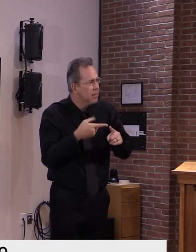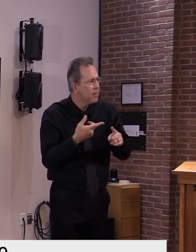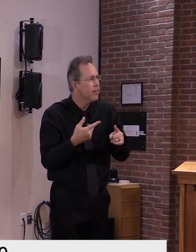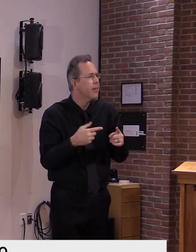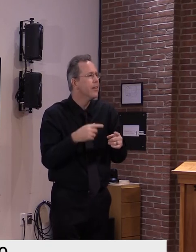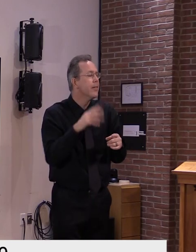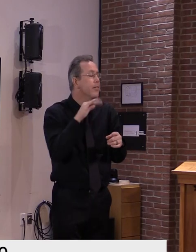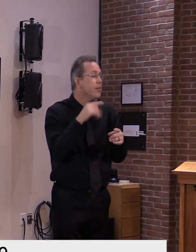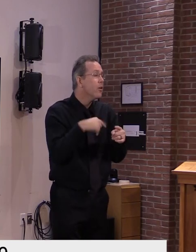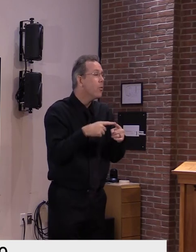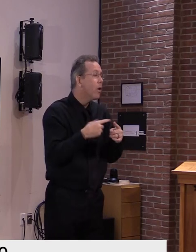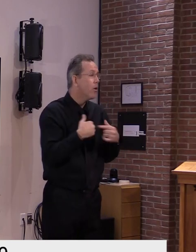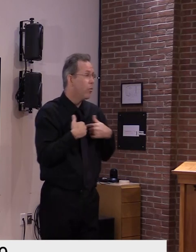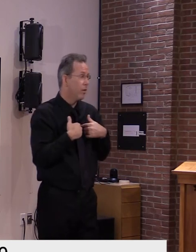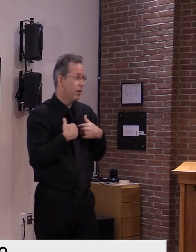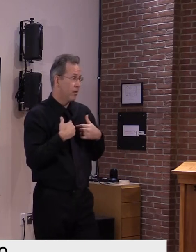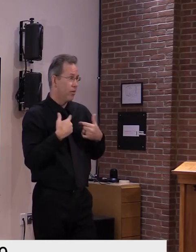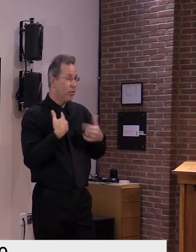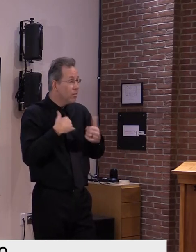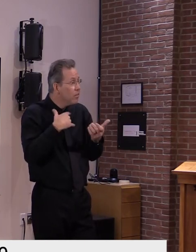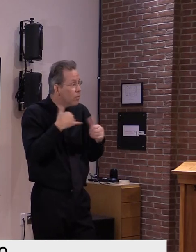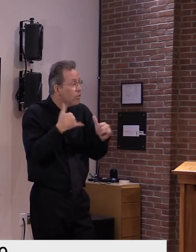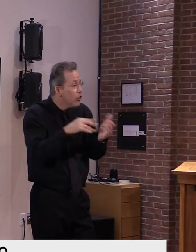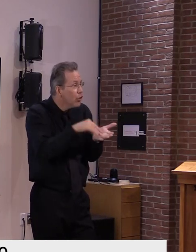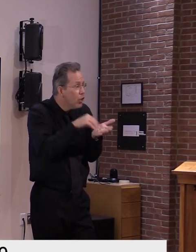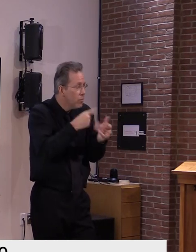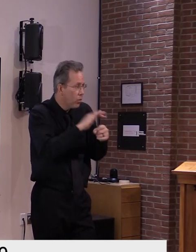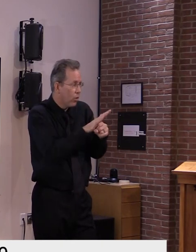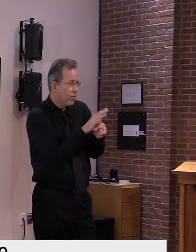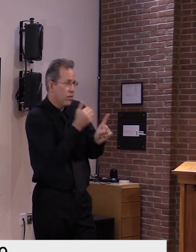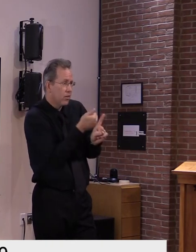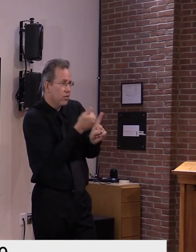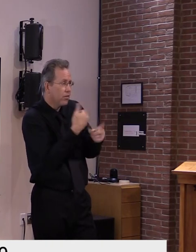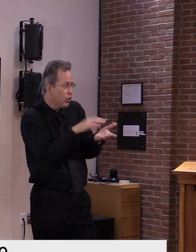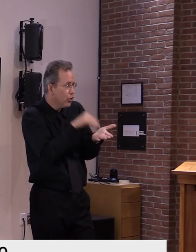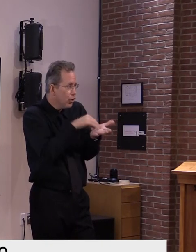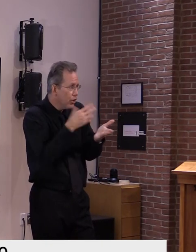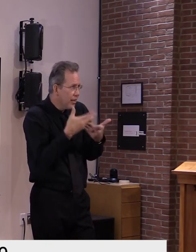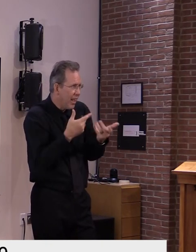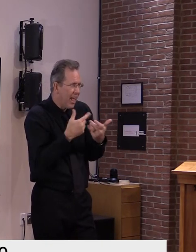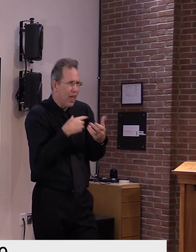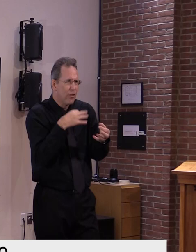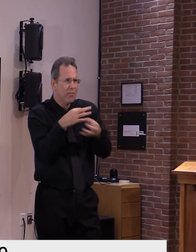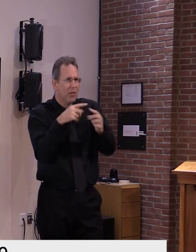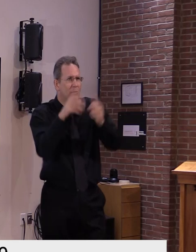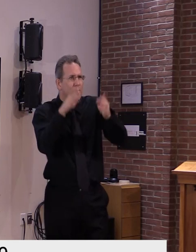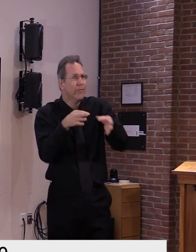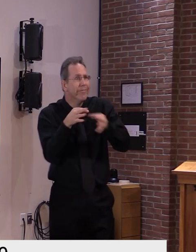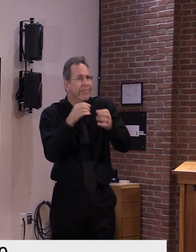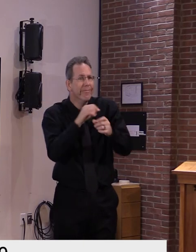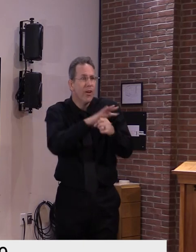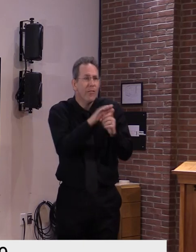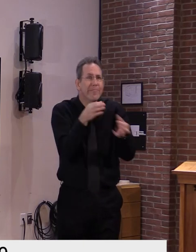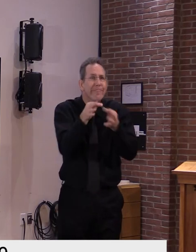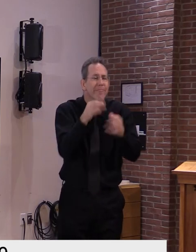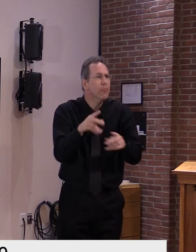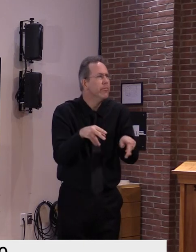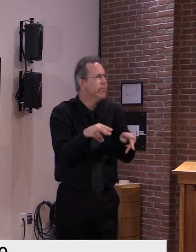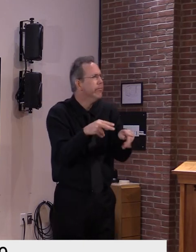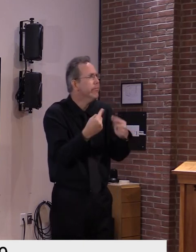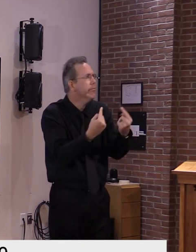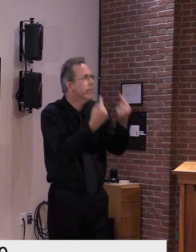The whole issue, for those who are wondering what we're talking about, is just trying to determine if someone who tests